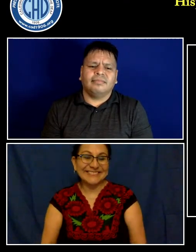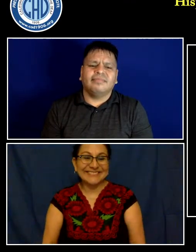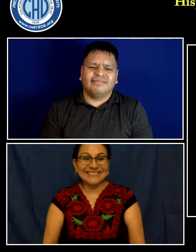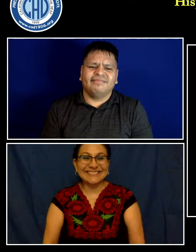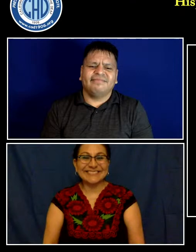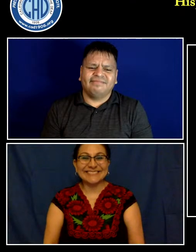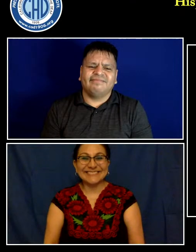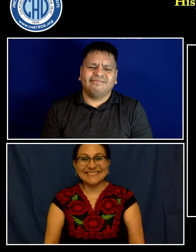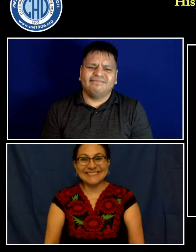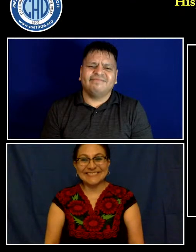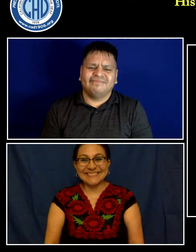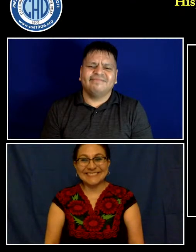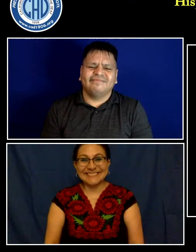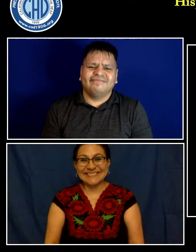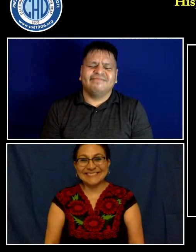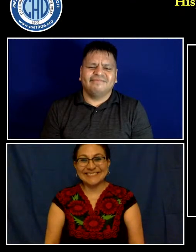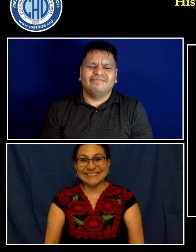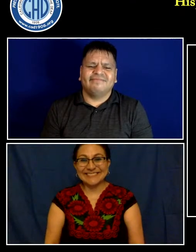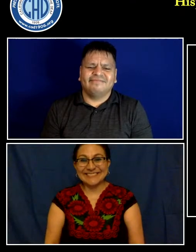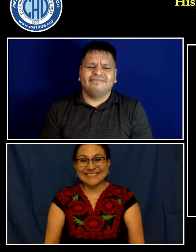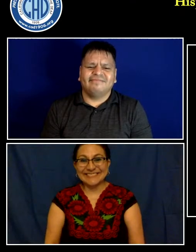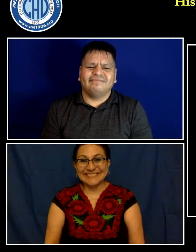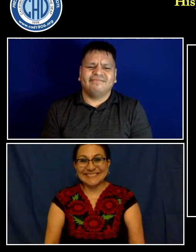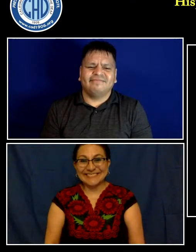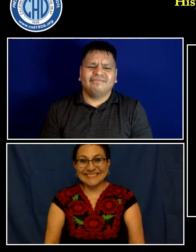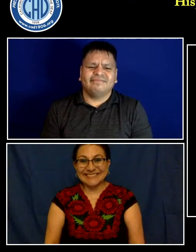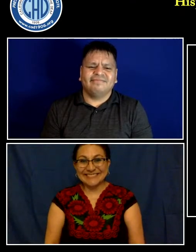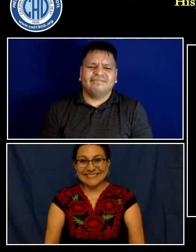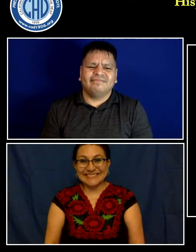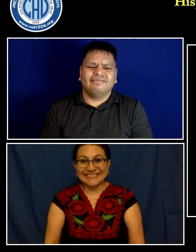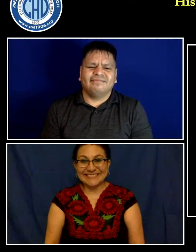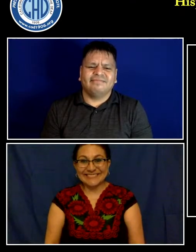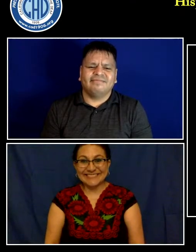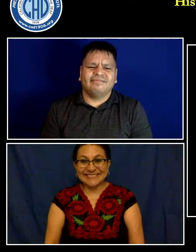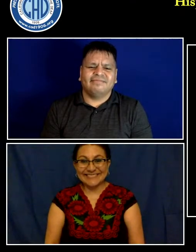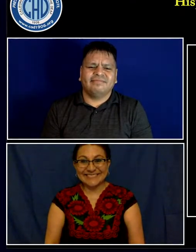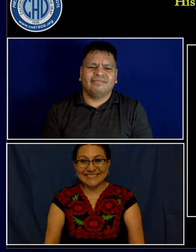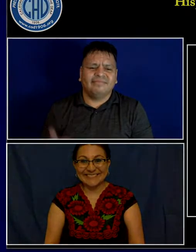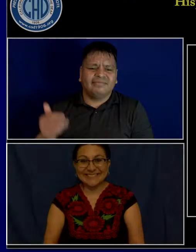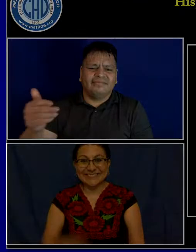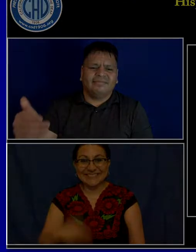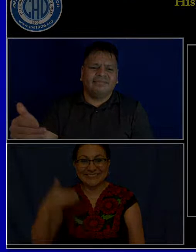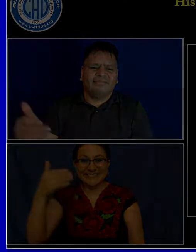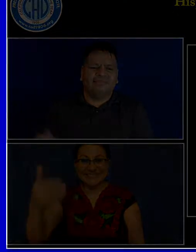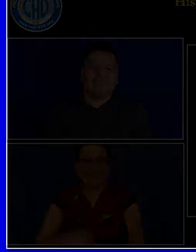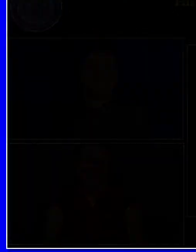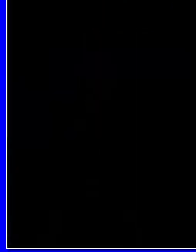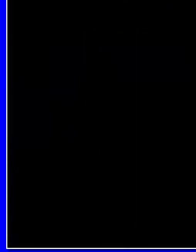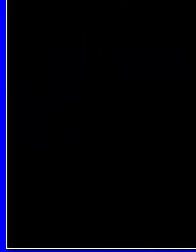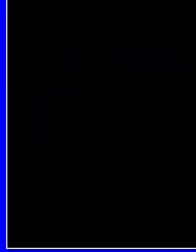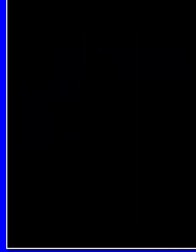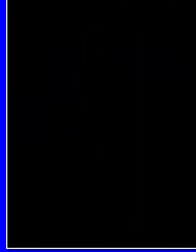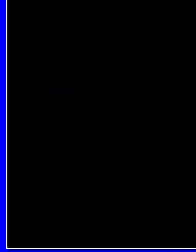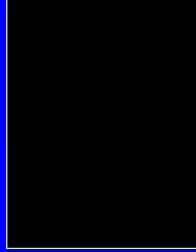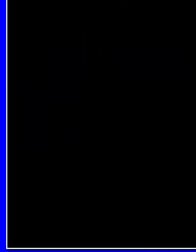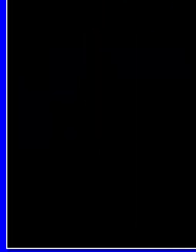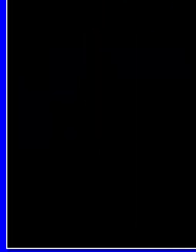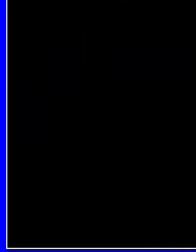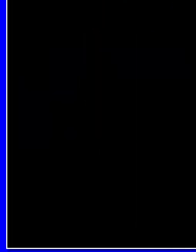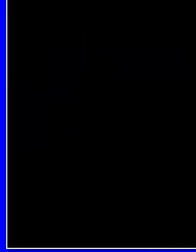It's I statements only. Thank you. Follow these guidelines for your Q&As. Right.